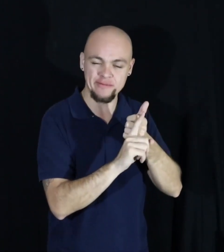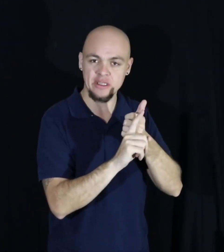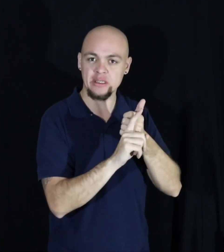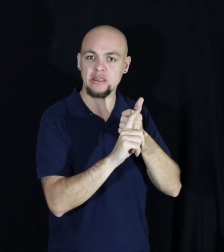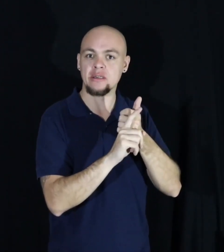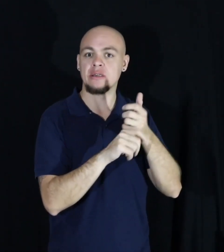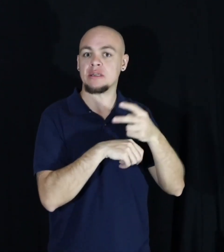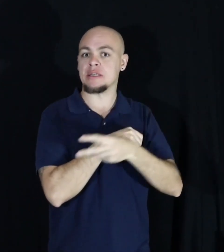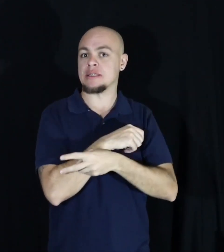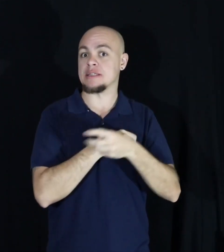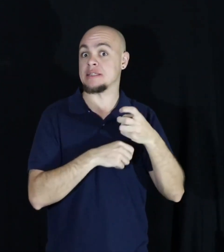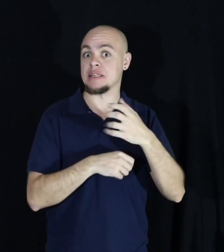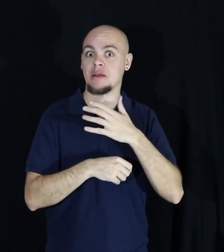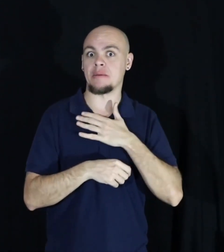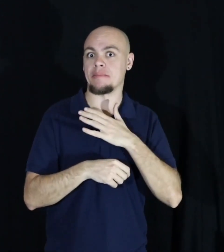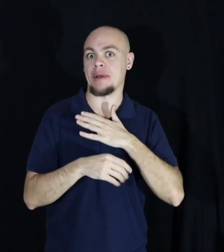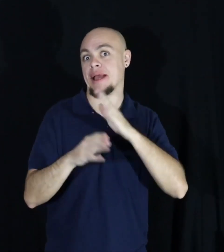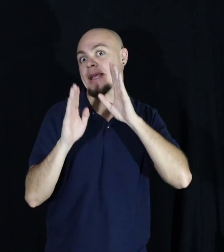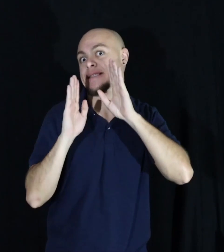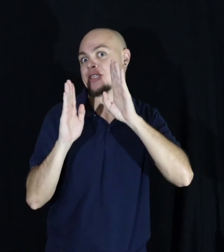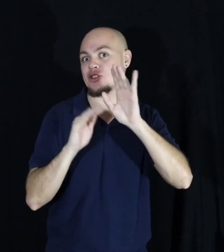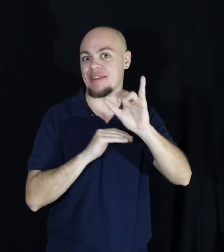to steal my limelight or anything like that.